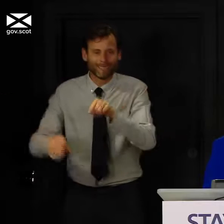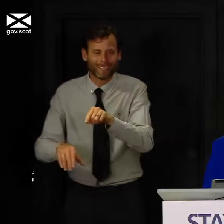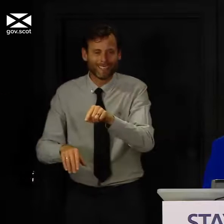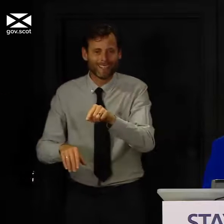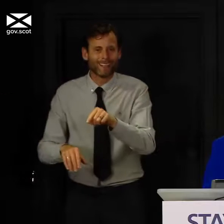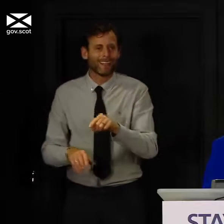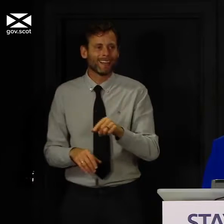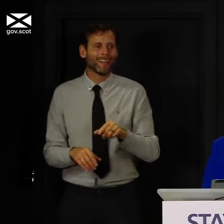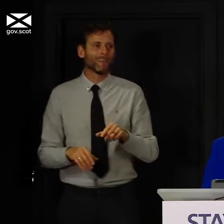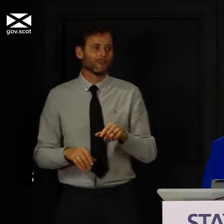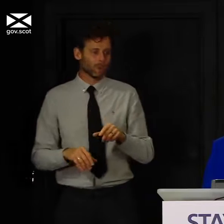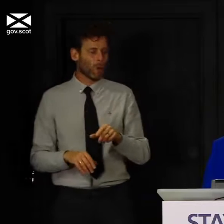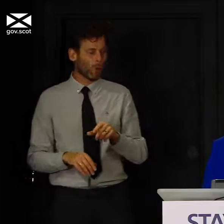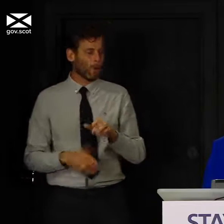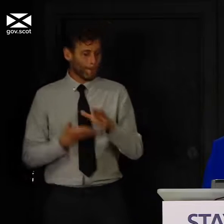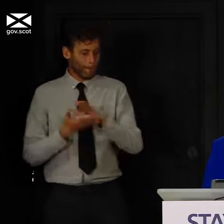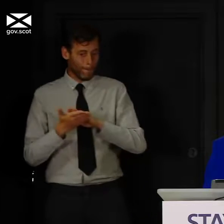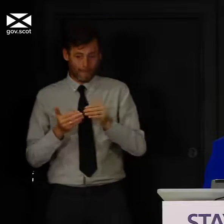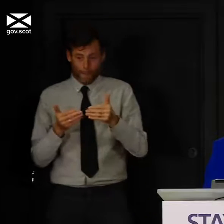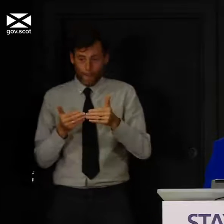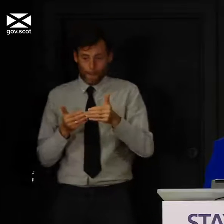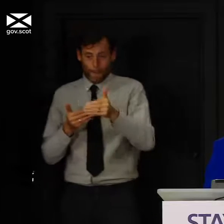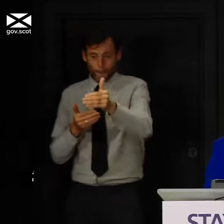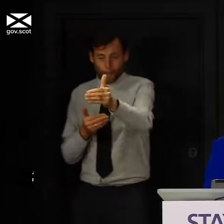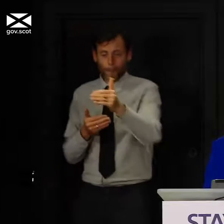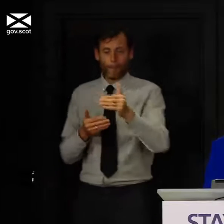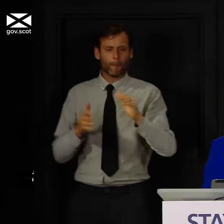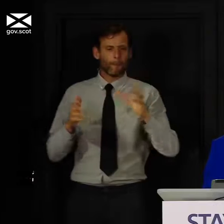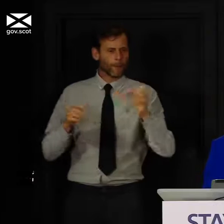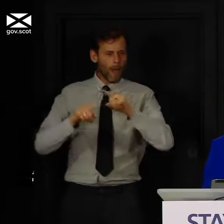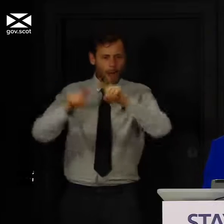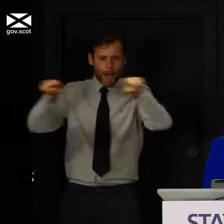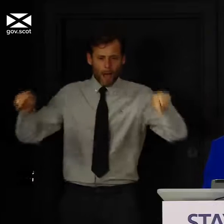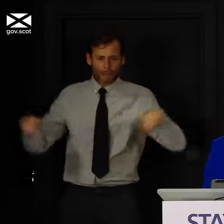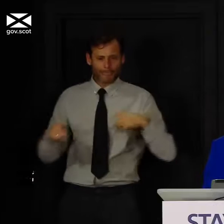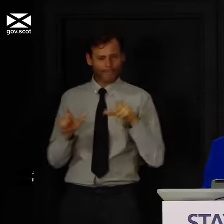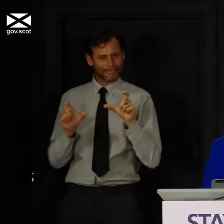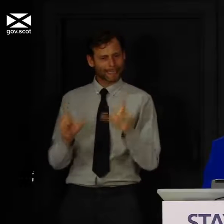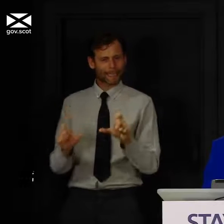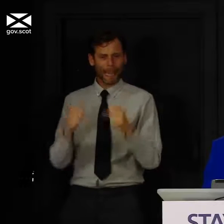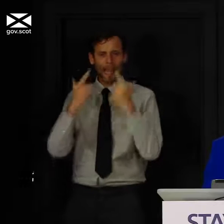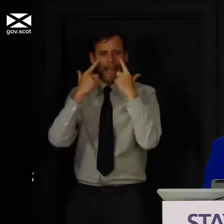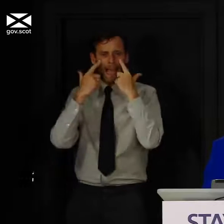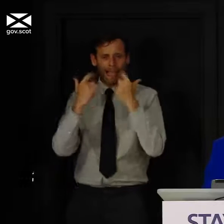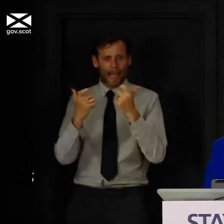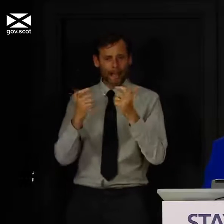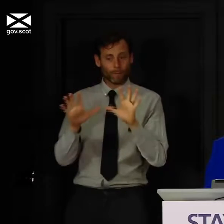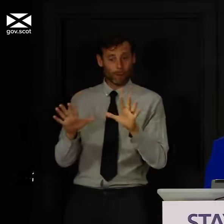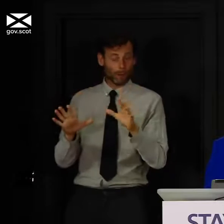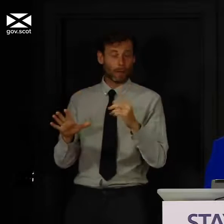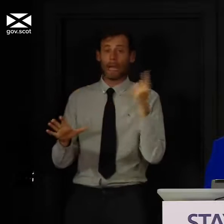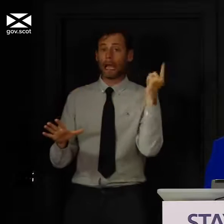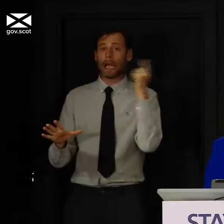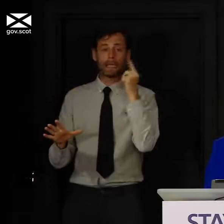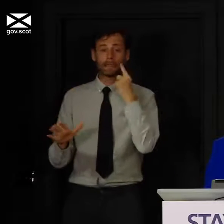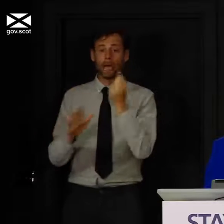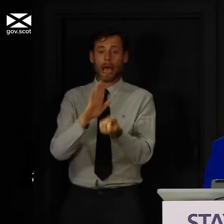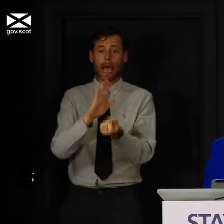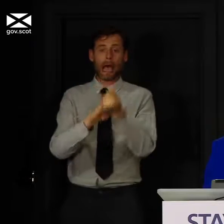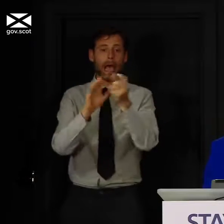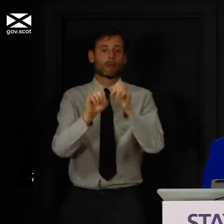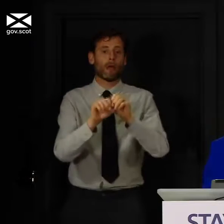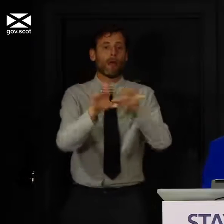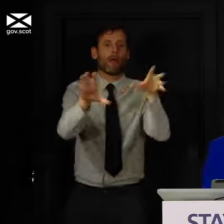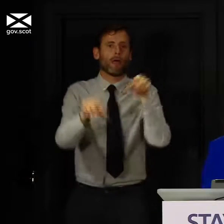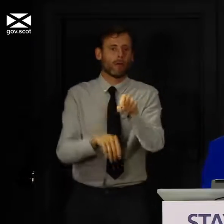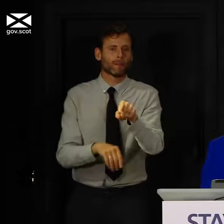to manoeuvre within that progress remains small. And so we are not in the business of